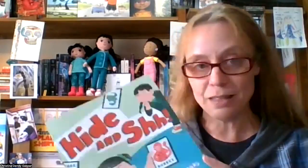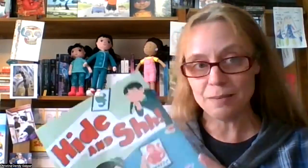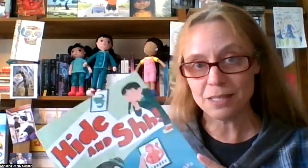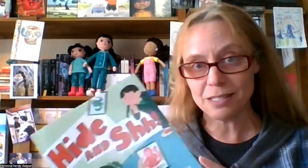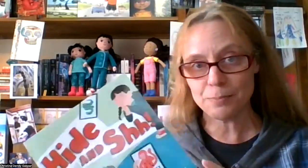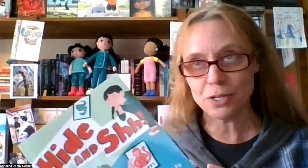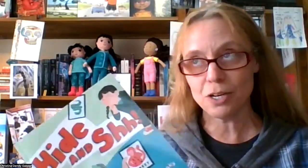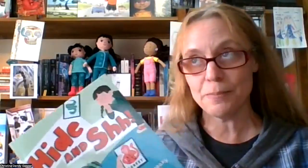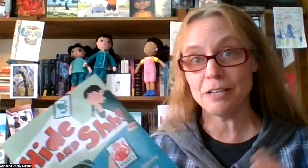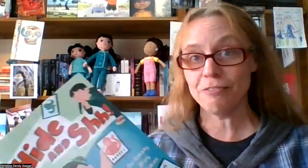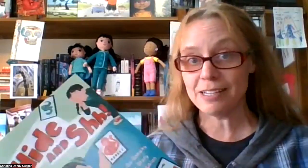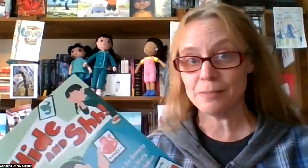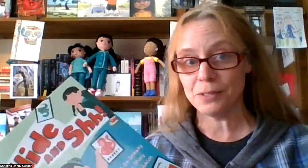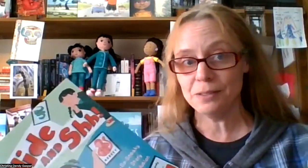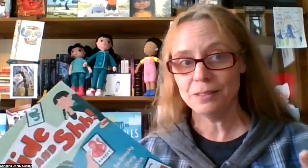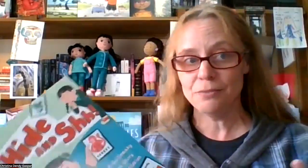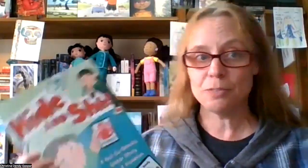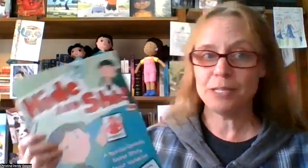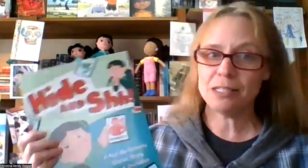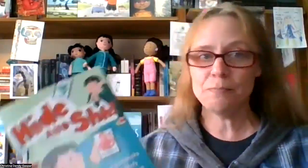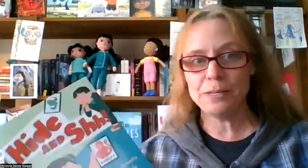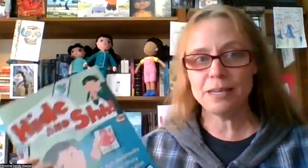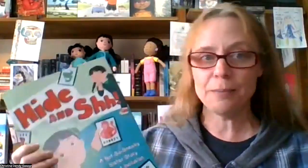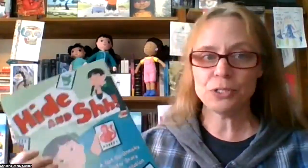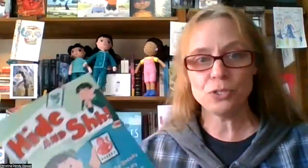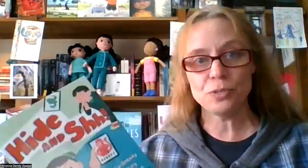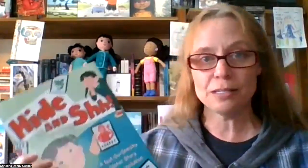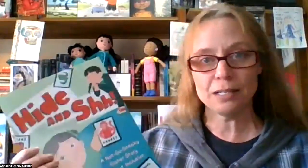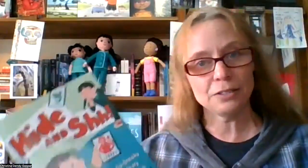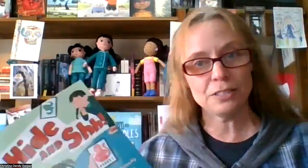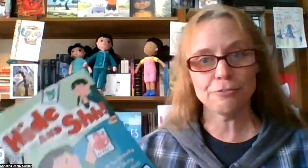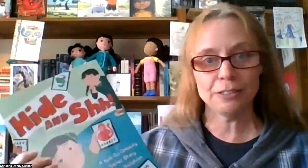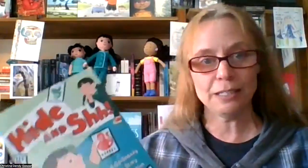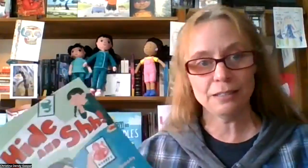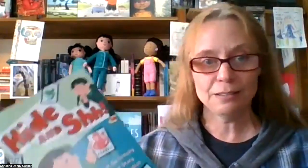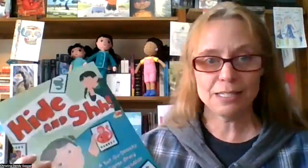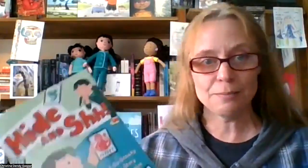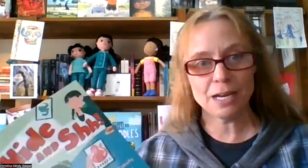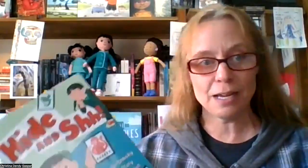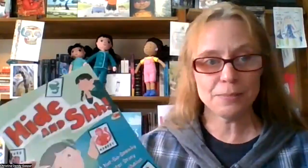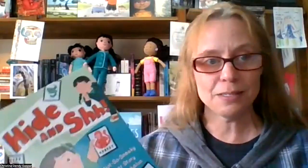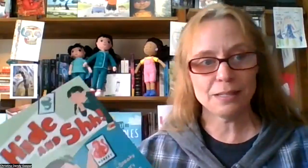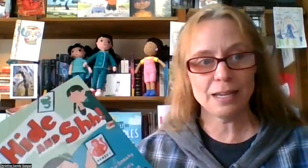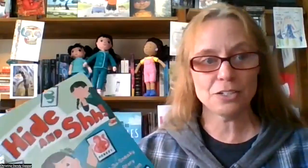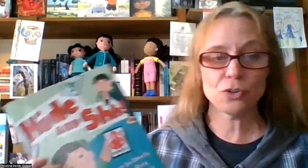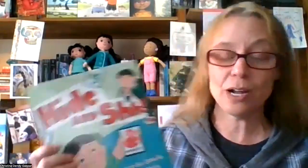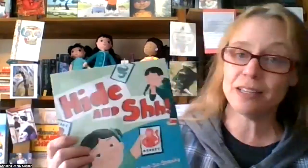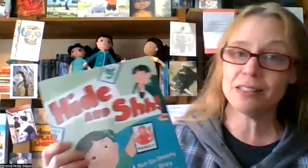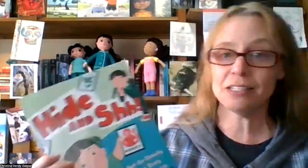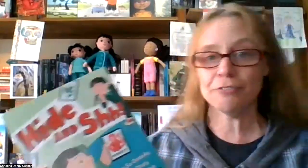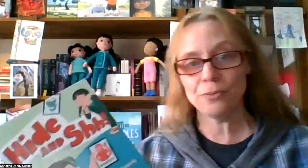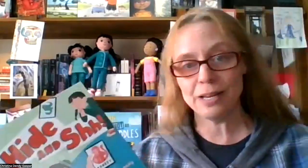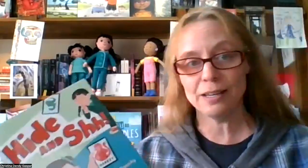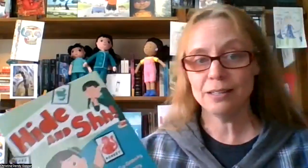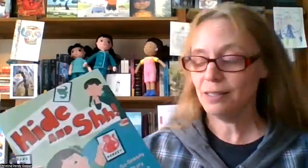two big themes in this book are being flexible, which means being able to do things a little differently sometimes and to try